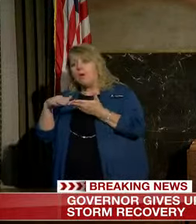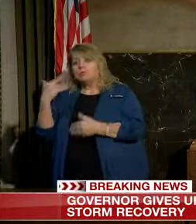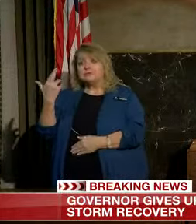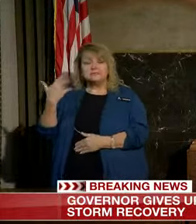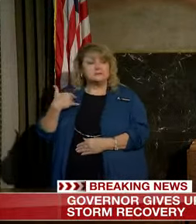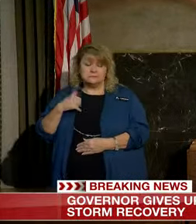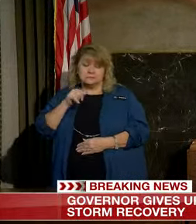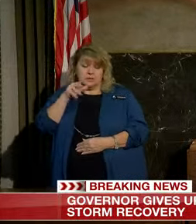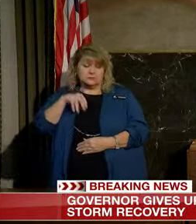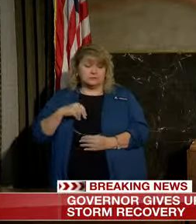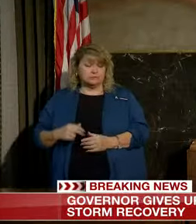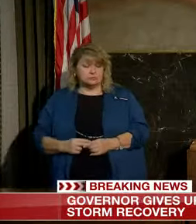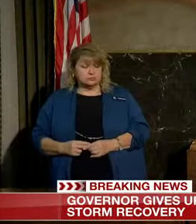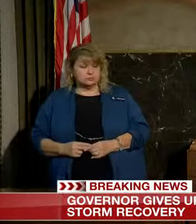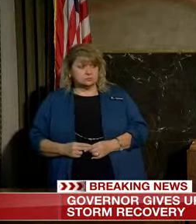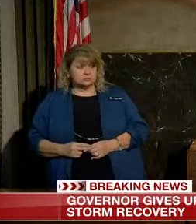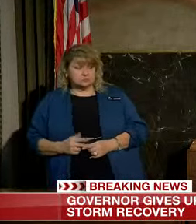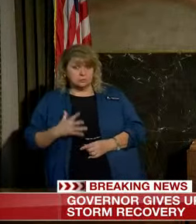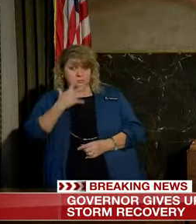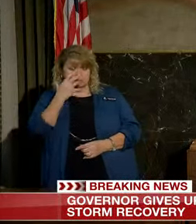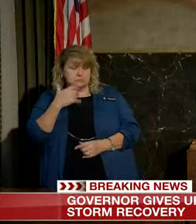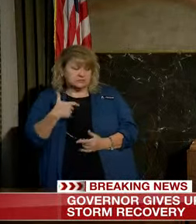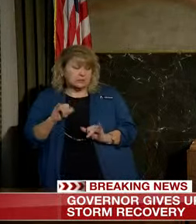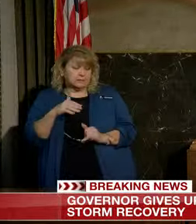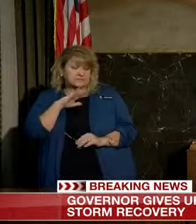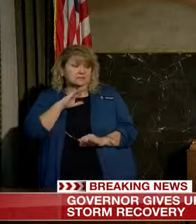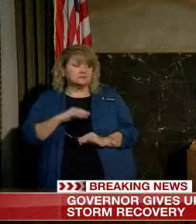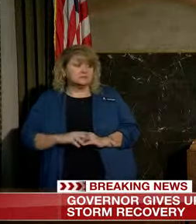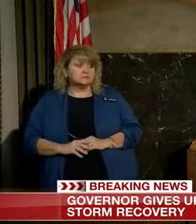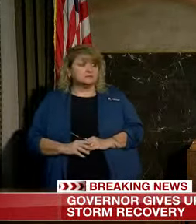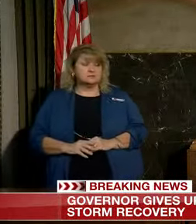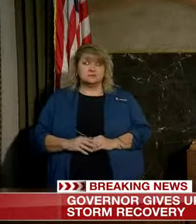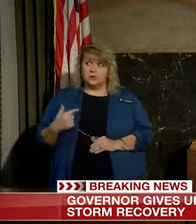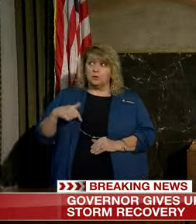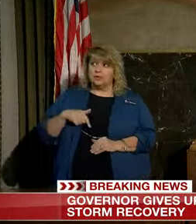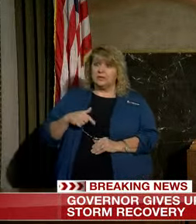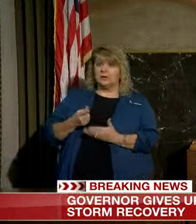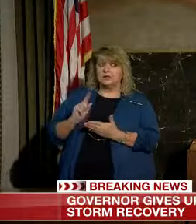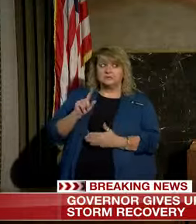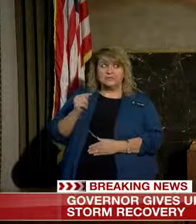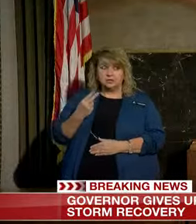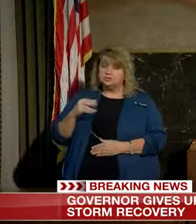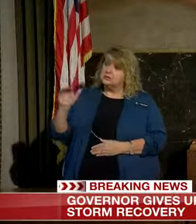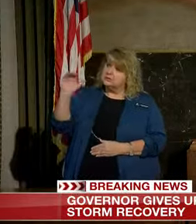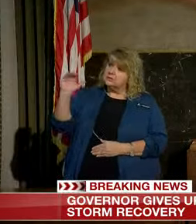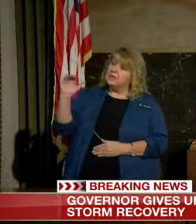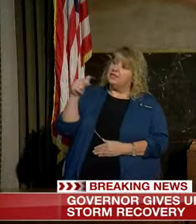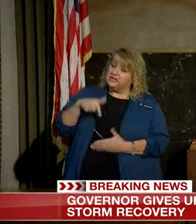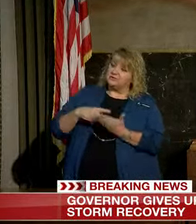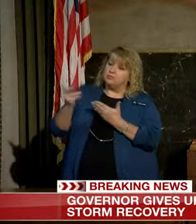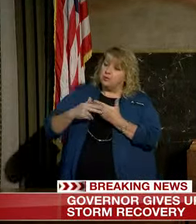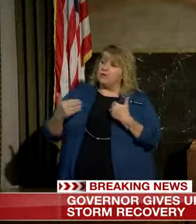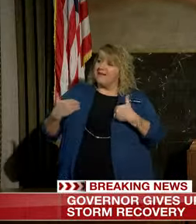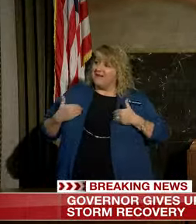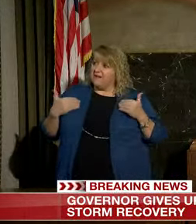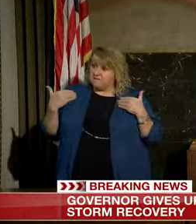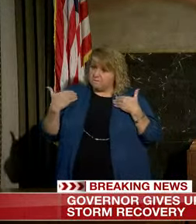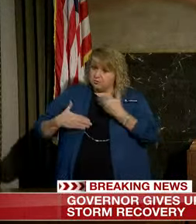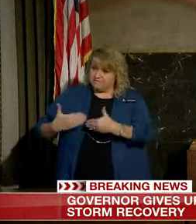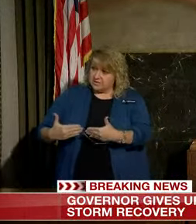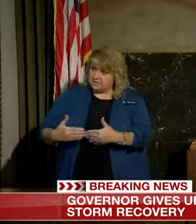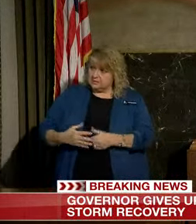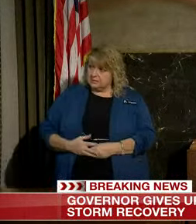one of the reasons that I went to the White House last Thursday to move that program much faster. And, you know, I